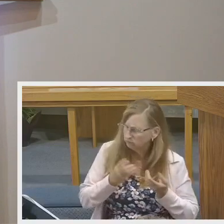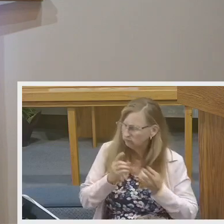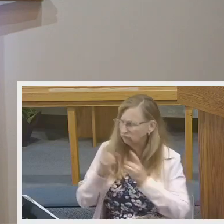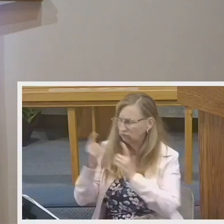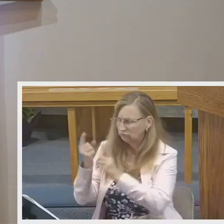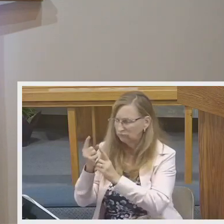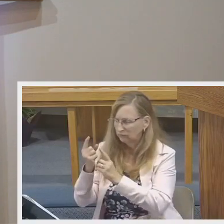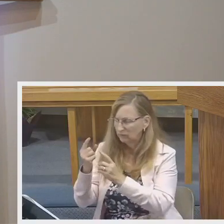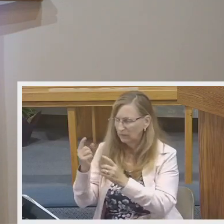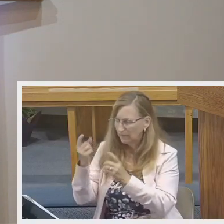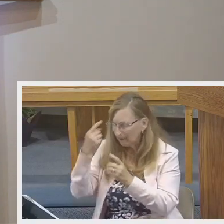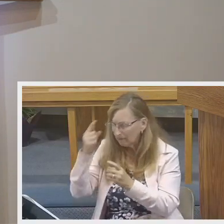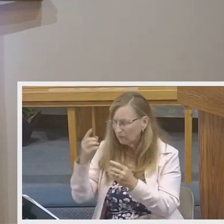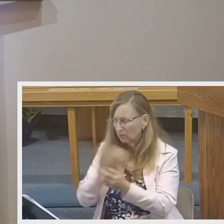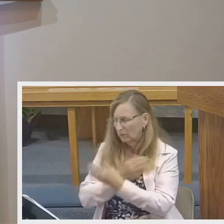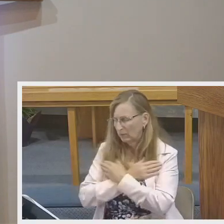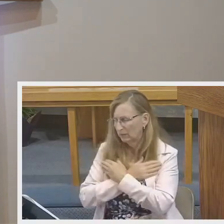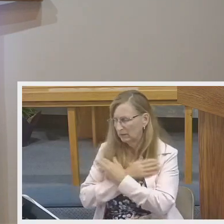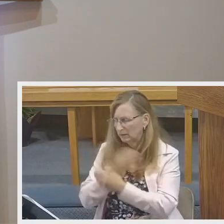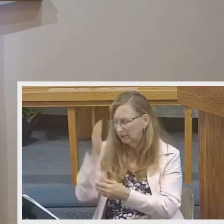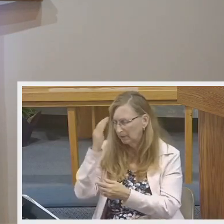now no condemnation for us.